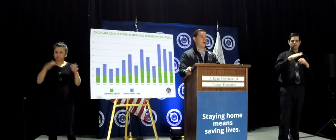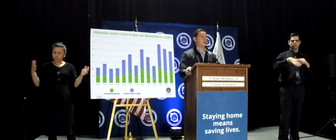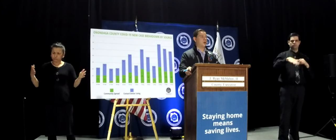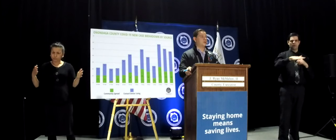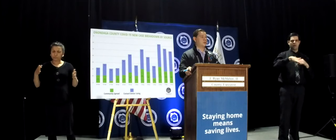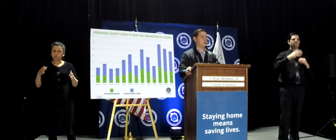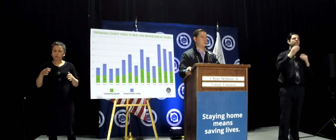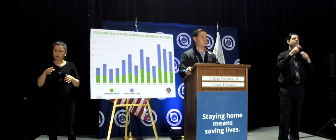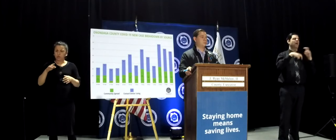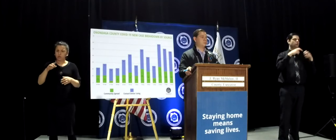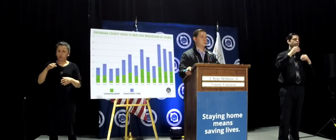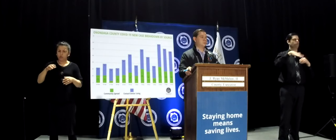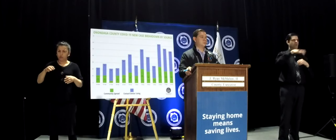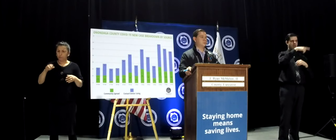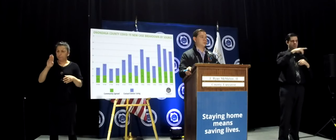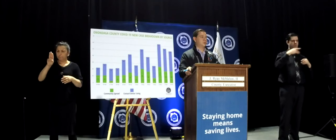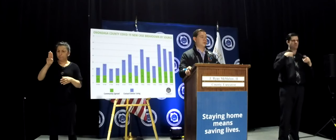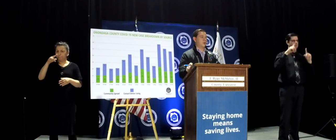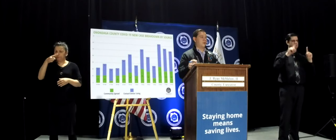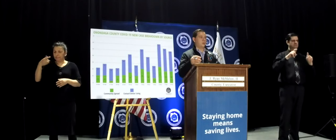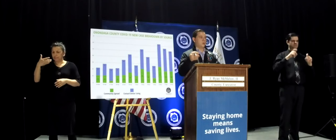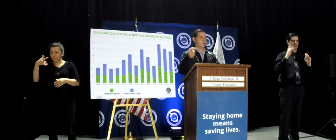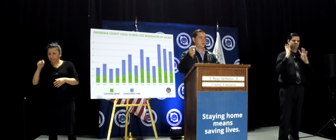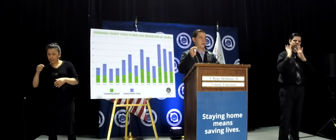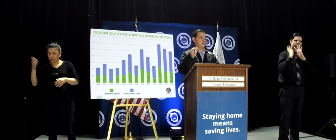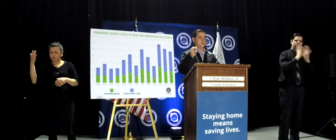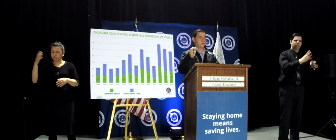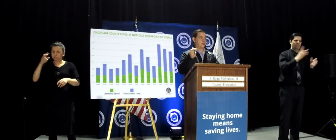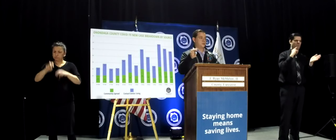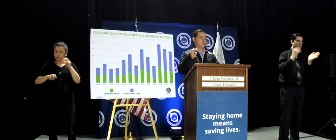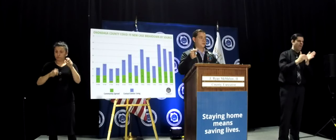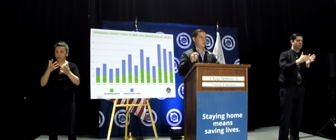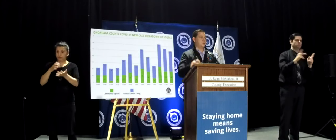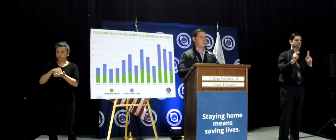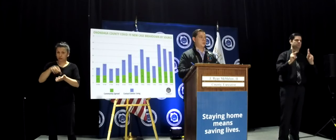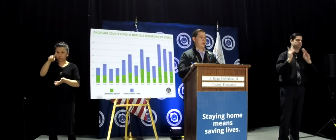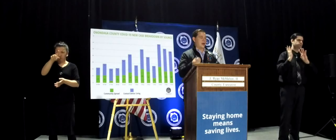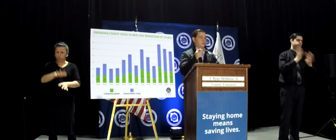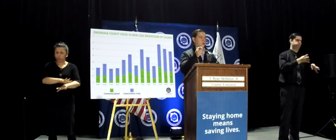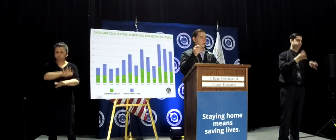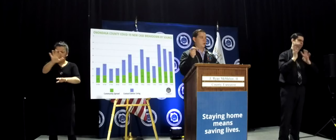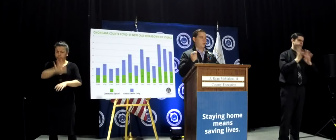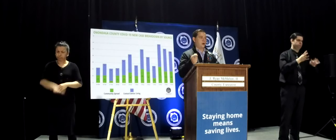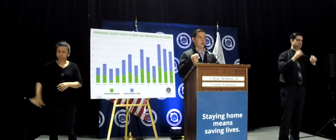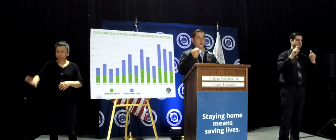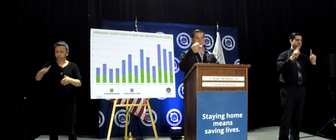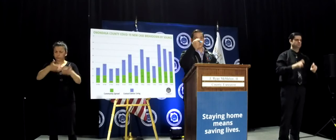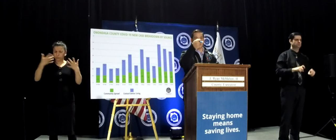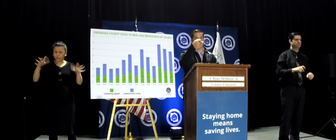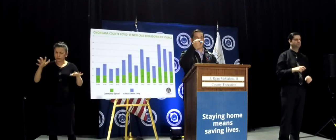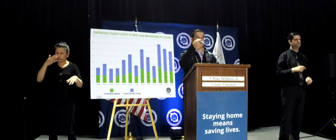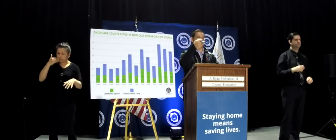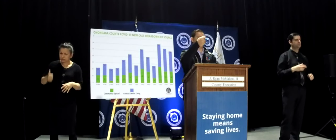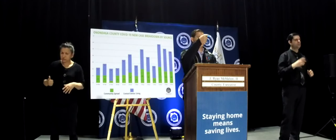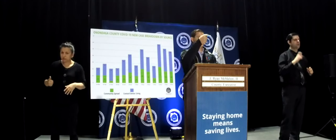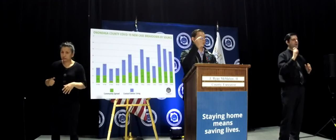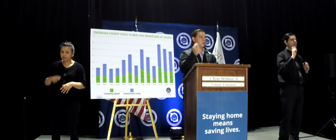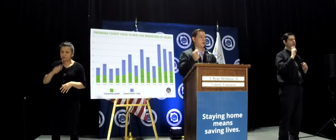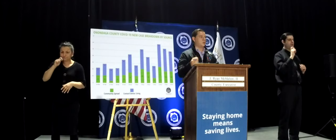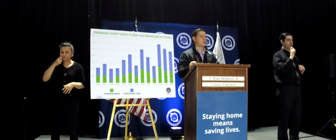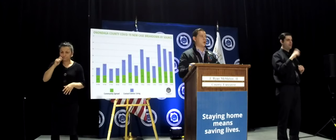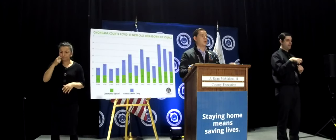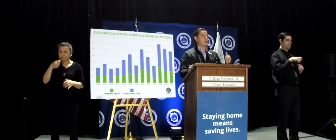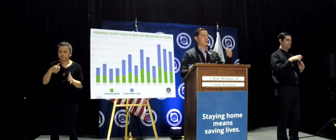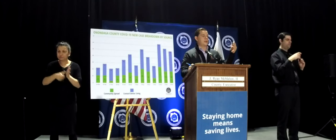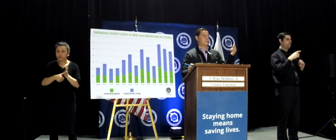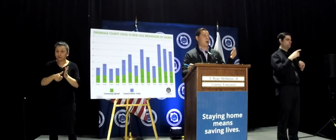Well, how do you register them? Everybody we're going to test has to be registered. We have to know who you are, or else we get a positive. Oh, we don't